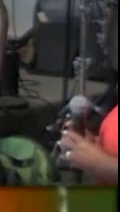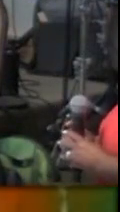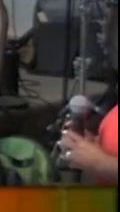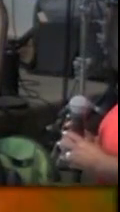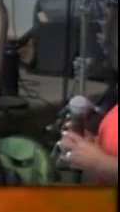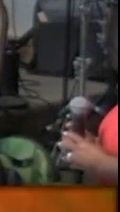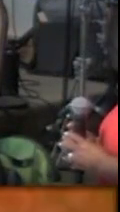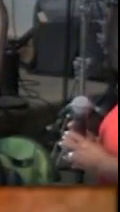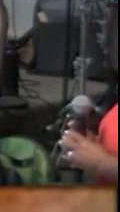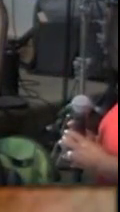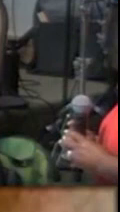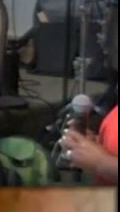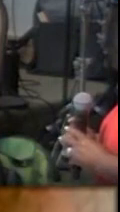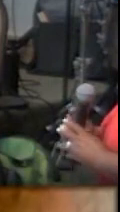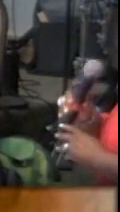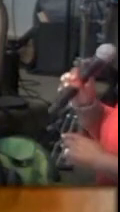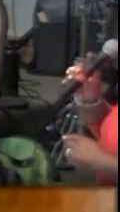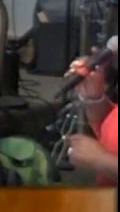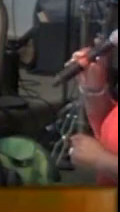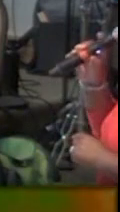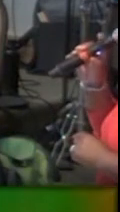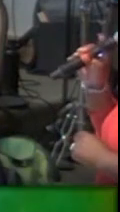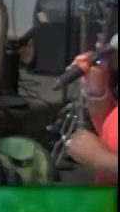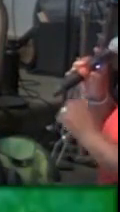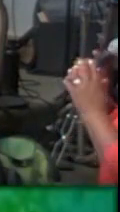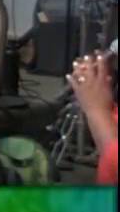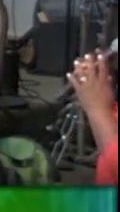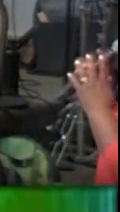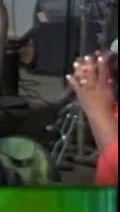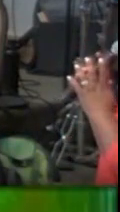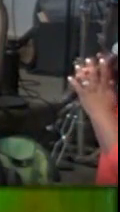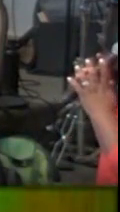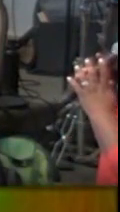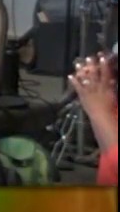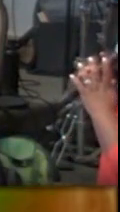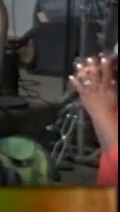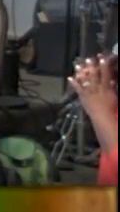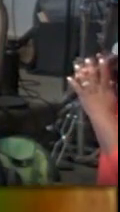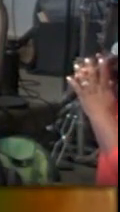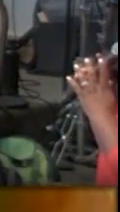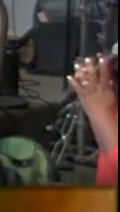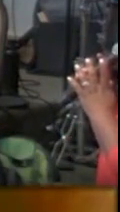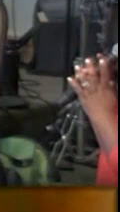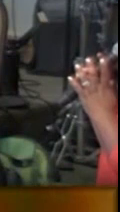Time after time. If you fall, I will catch you, I'll be